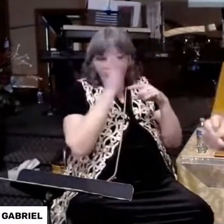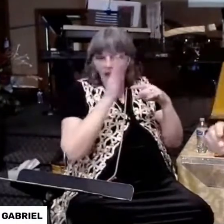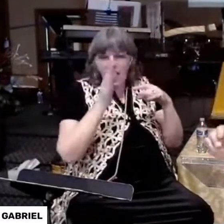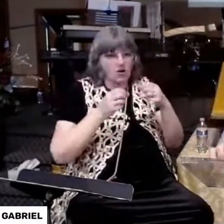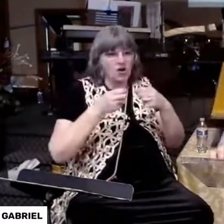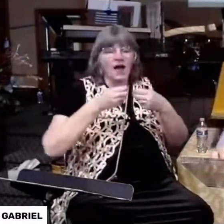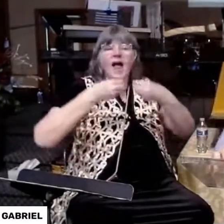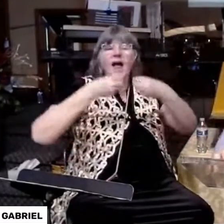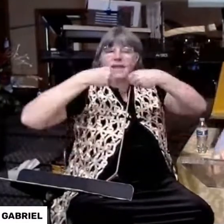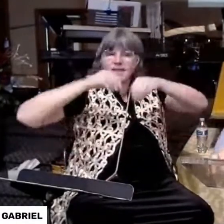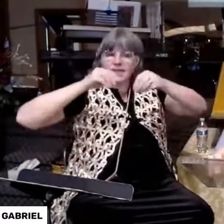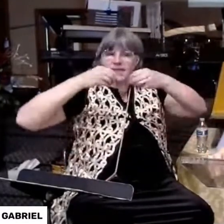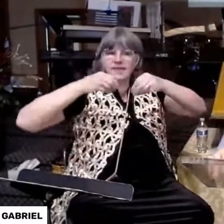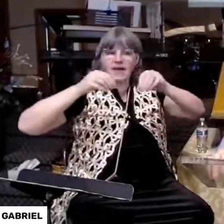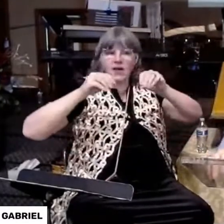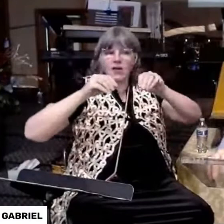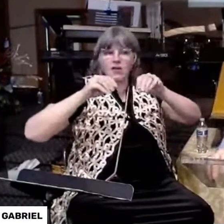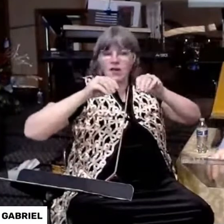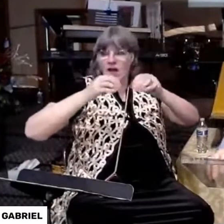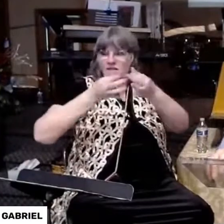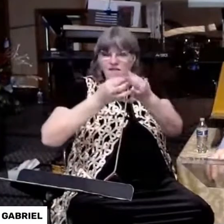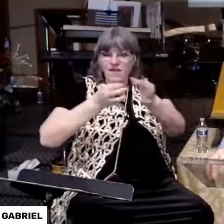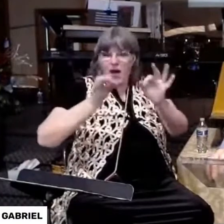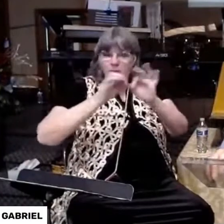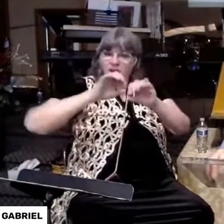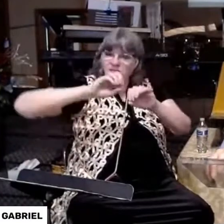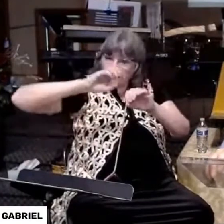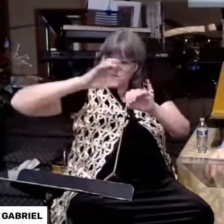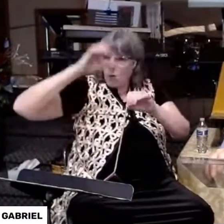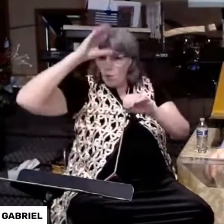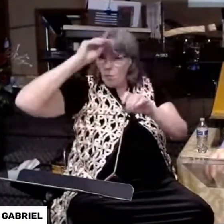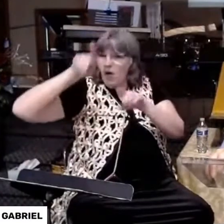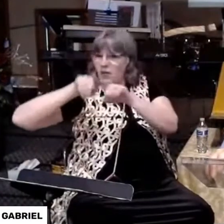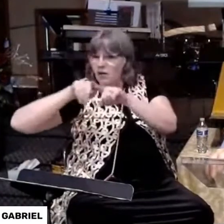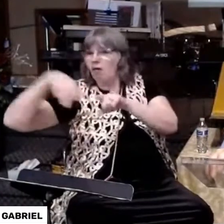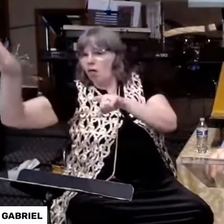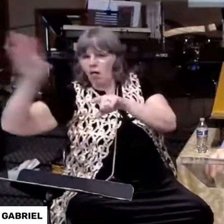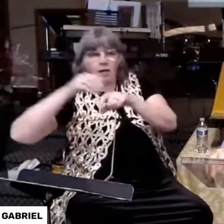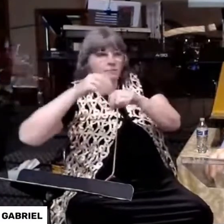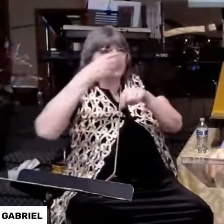I mean, the Torah was very